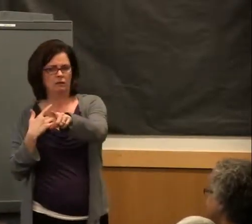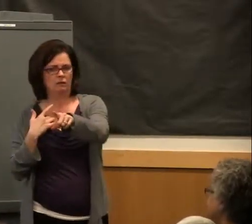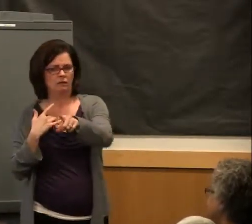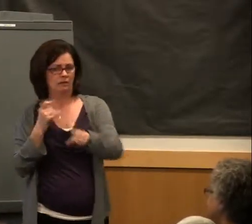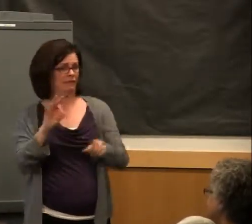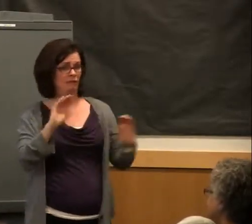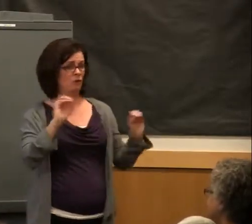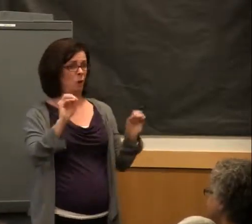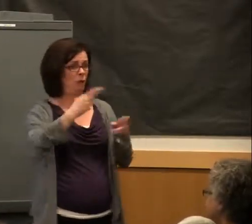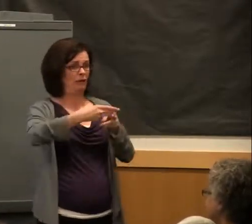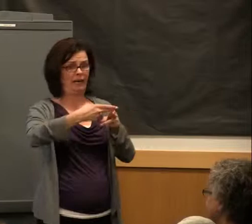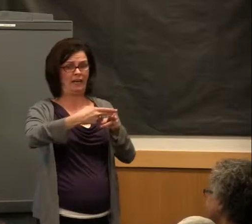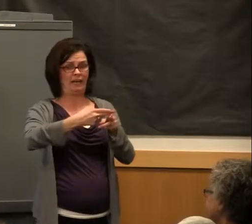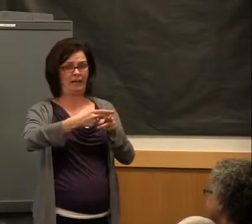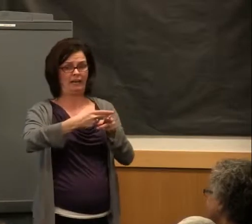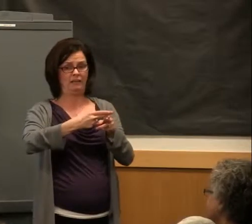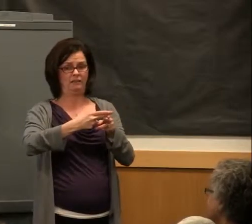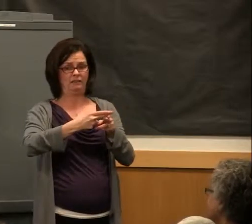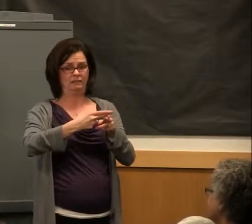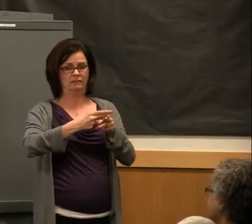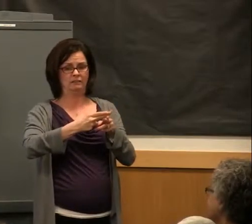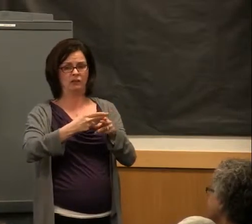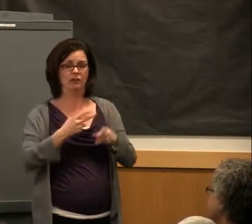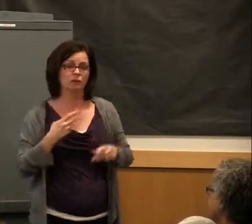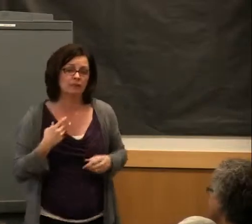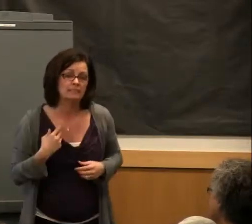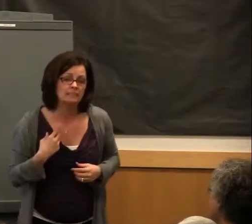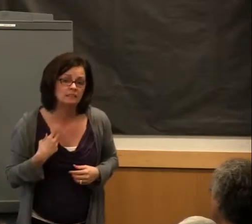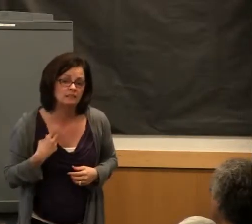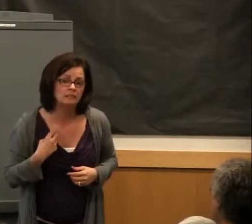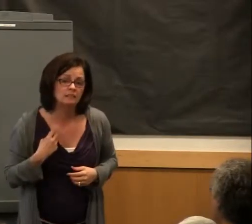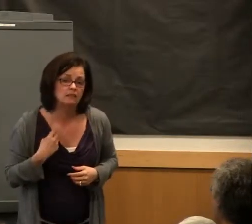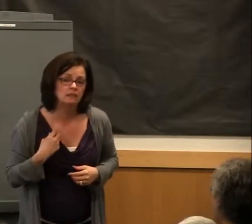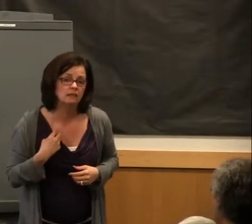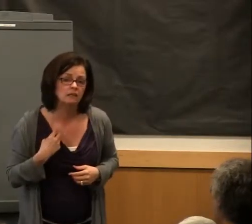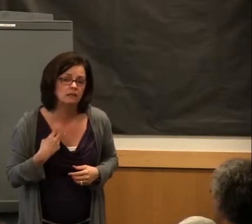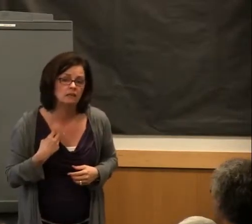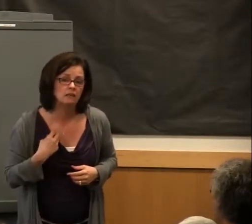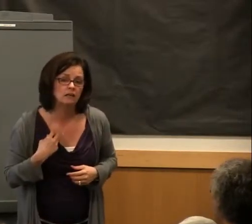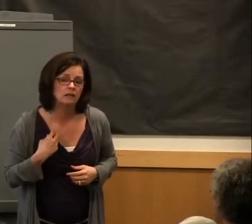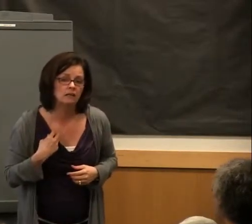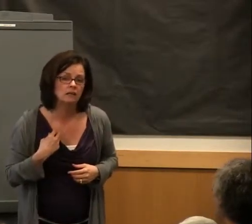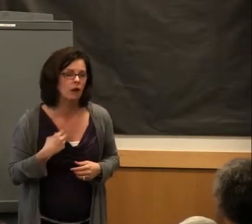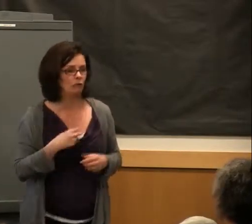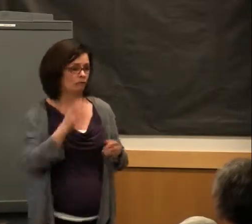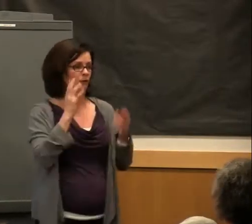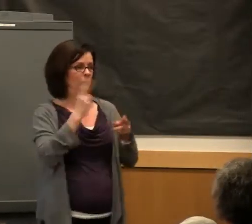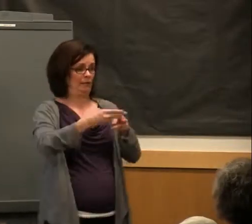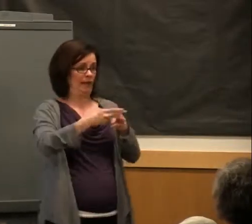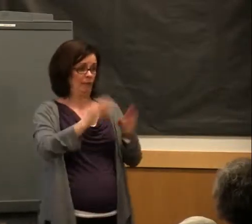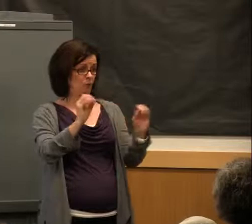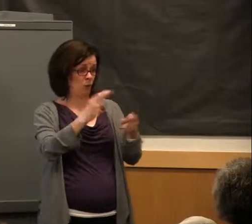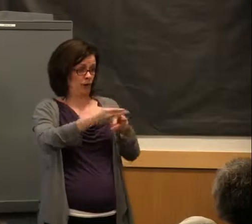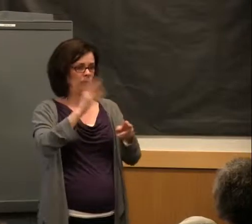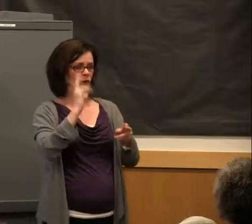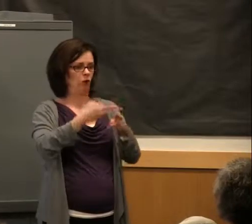Otherwise, we could call it that place. Call it what, Alyssa? That place. That